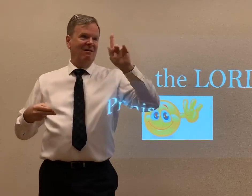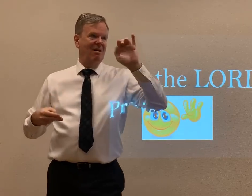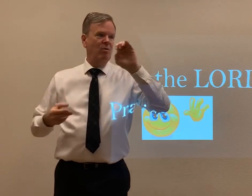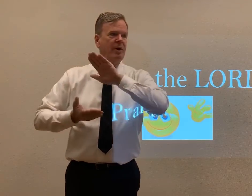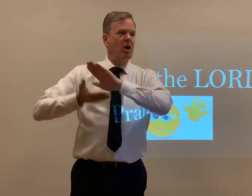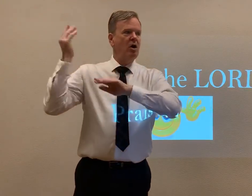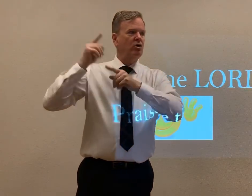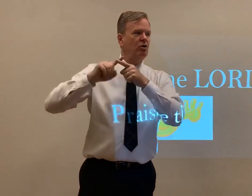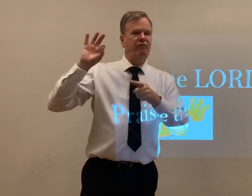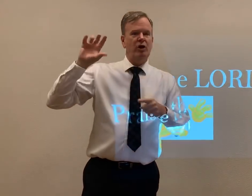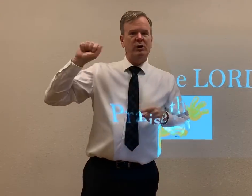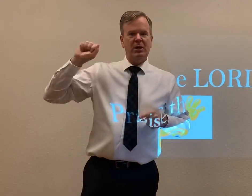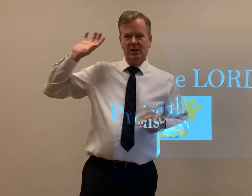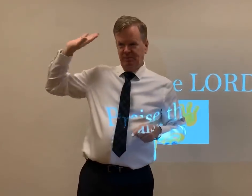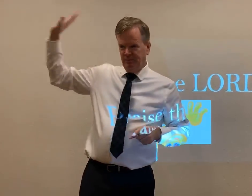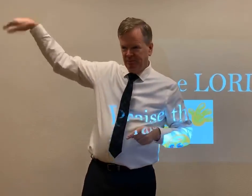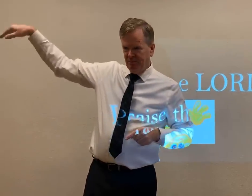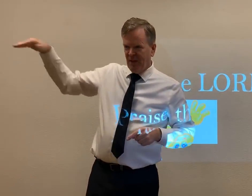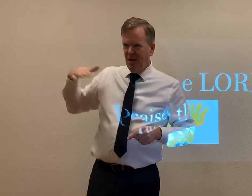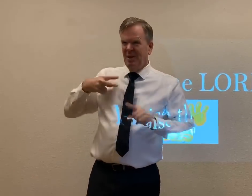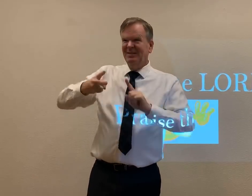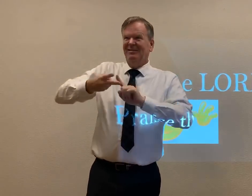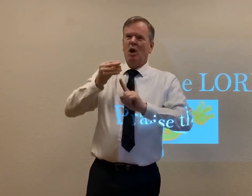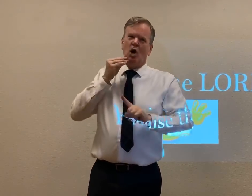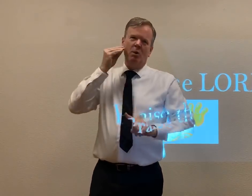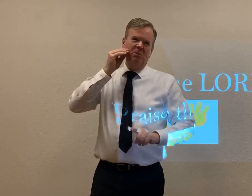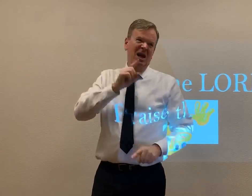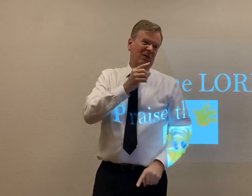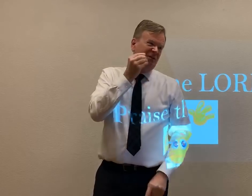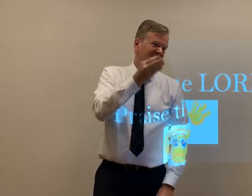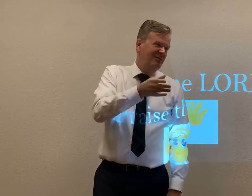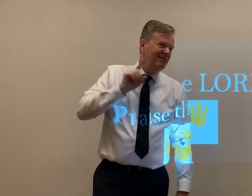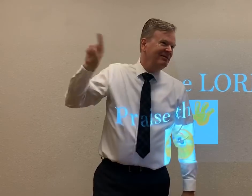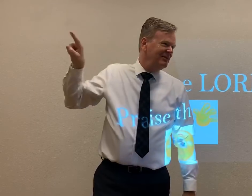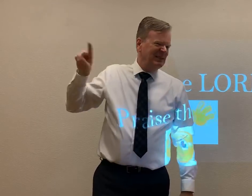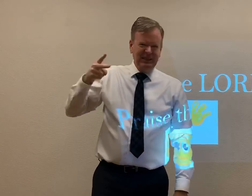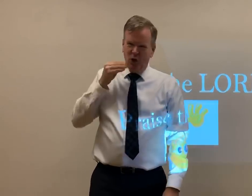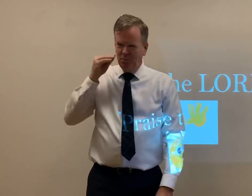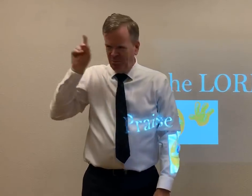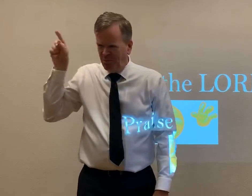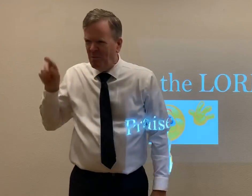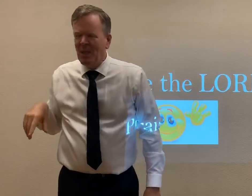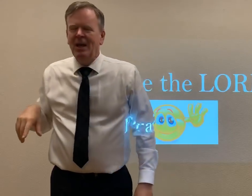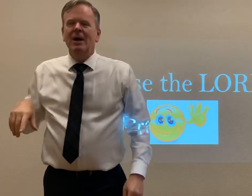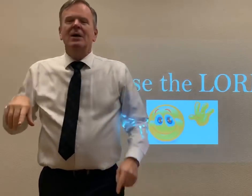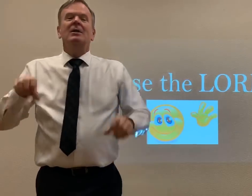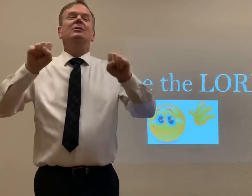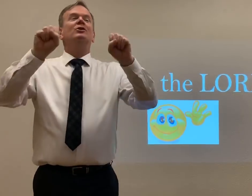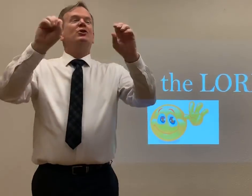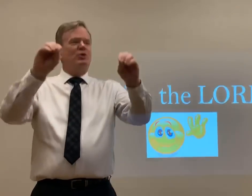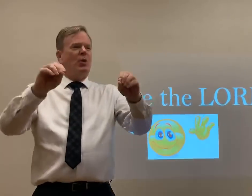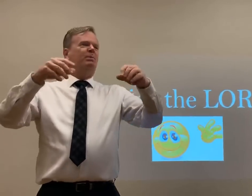me and Kyle will be gone to Florida. So Florida is almost my second home at this point. So